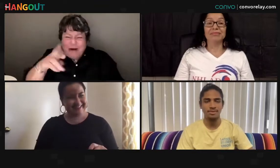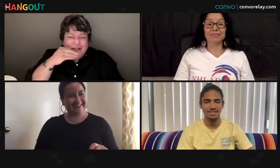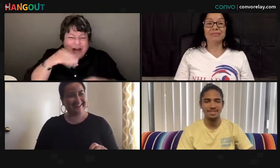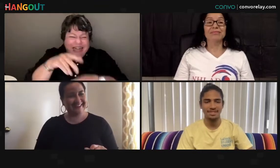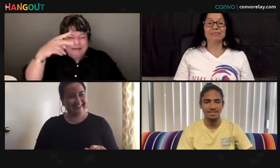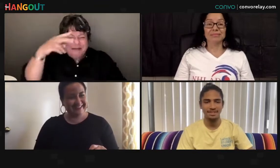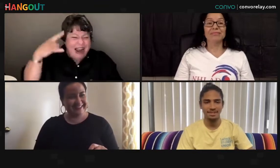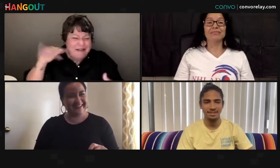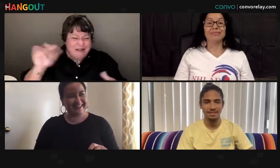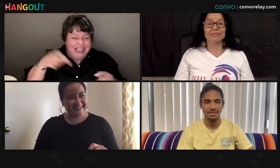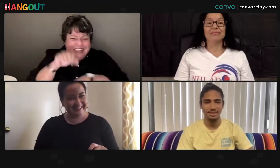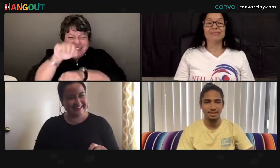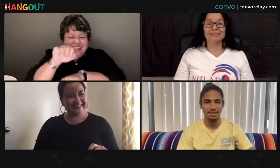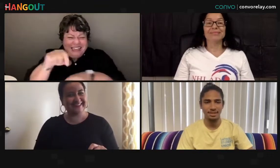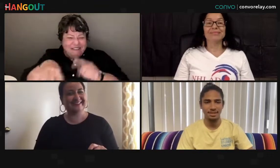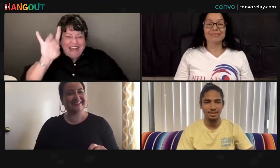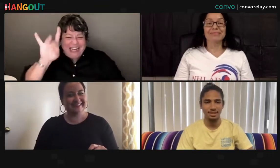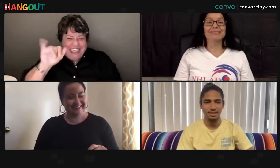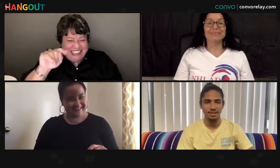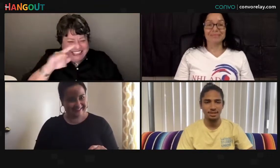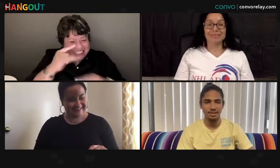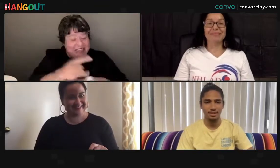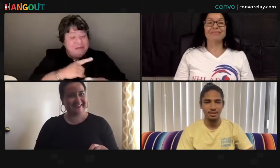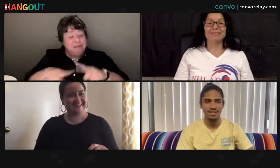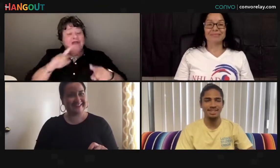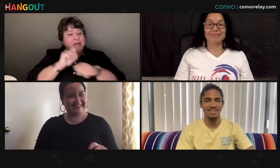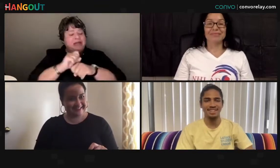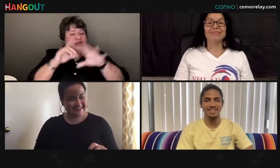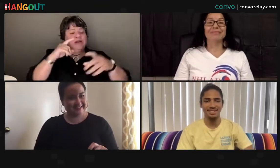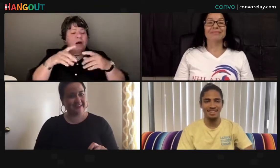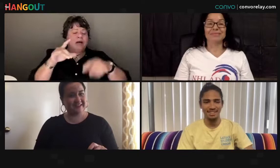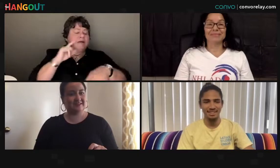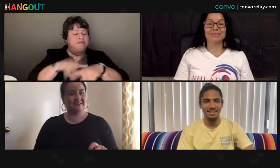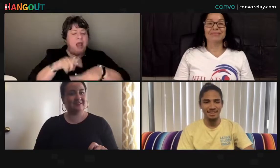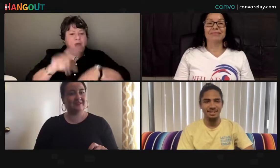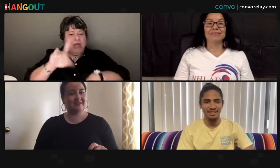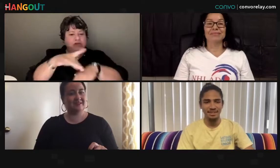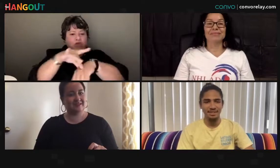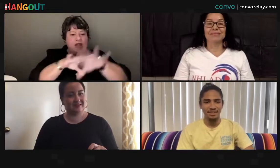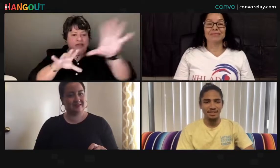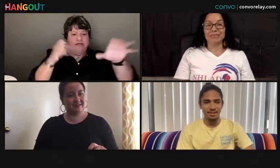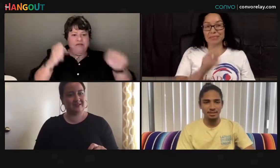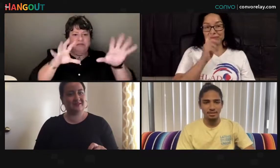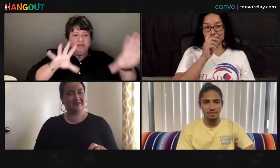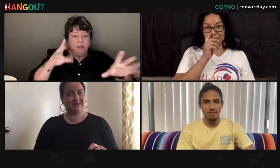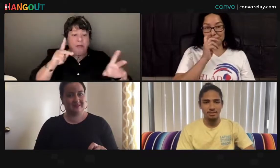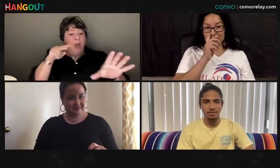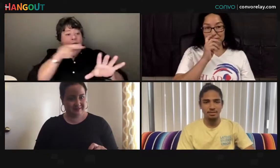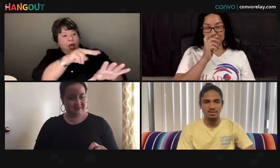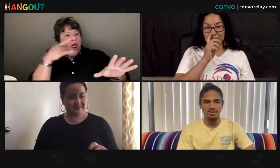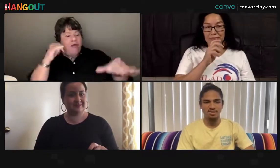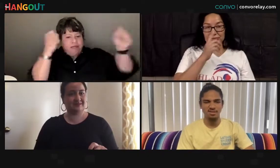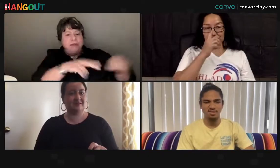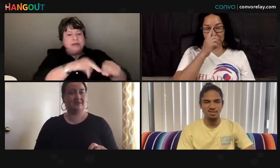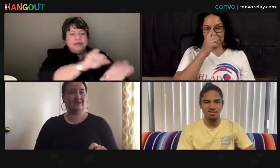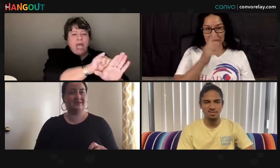And there's the Mexican food everywhere in Southern California. And I had to really search for Puerto Rican food. It's funny though, but it really depends on where you